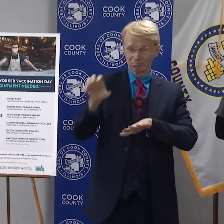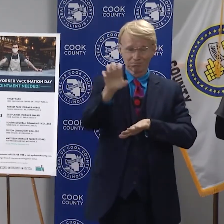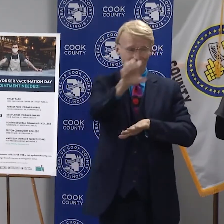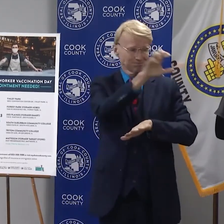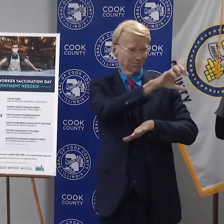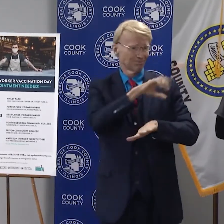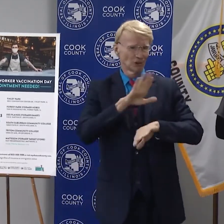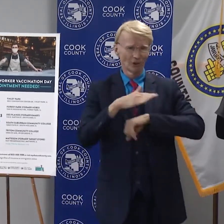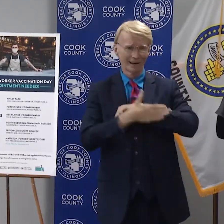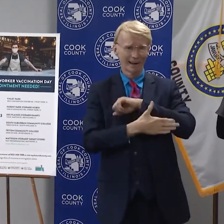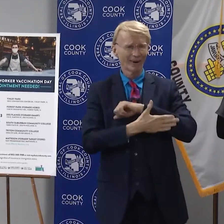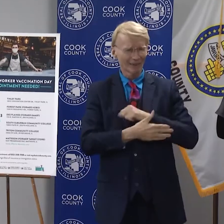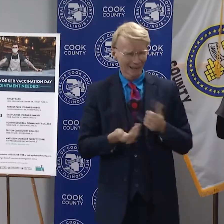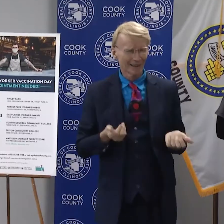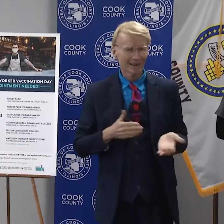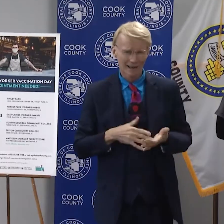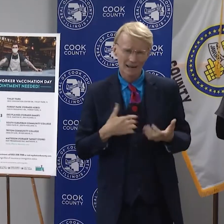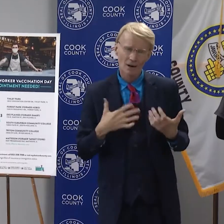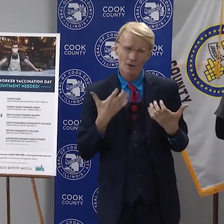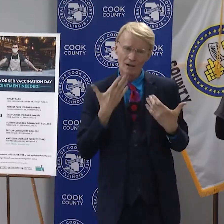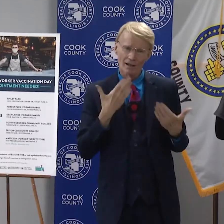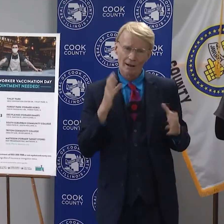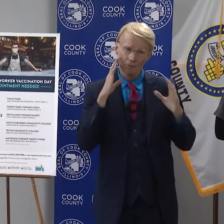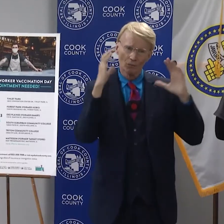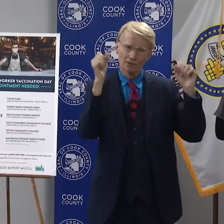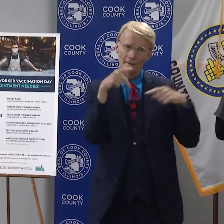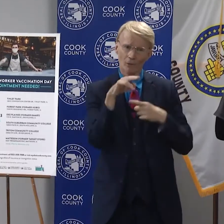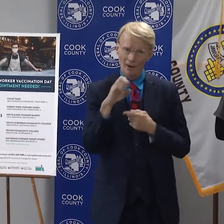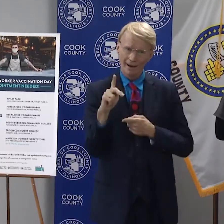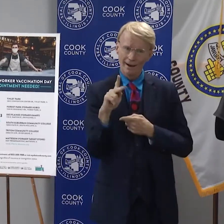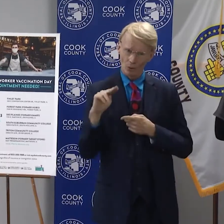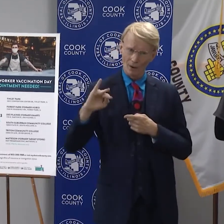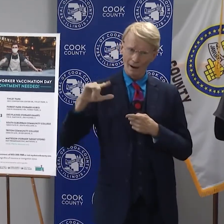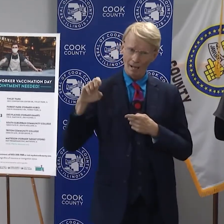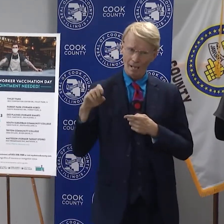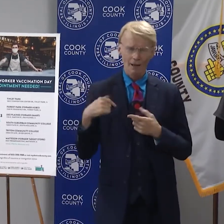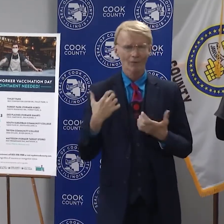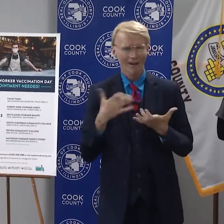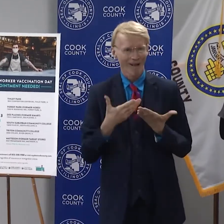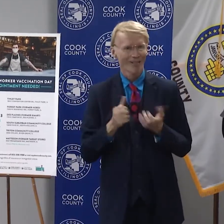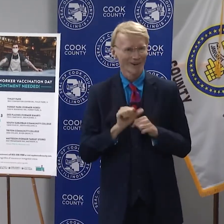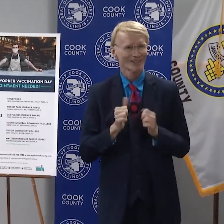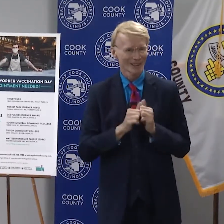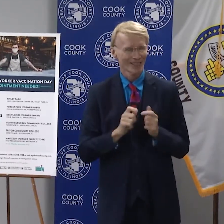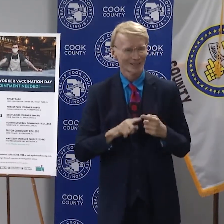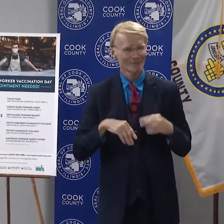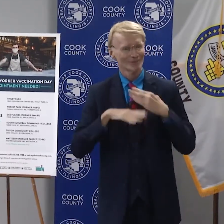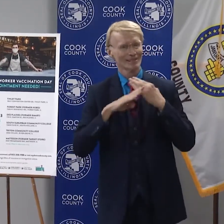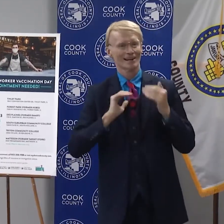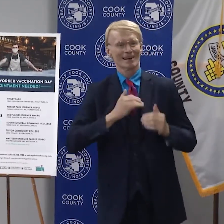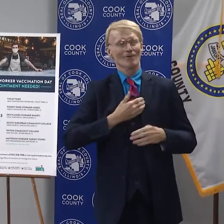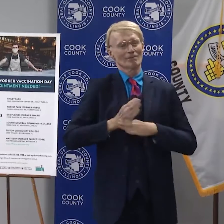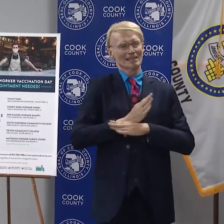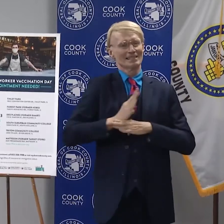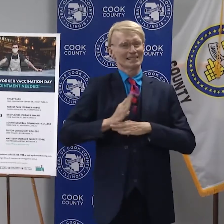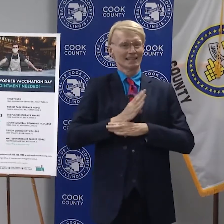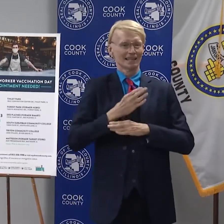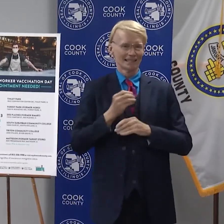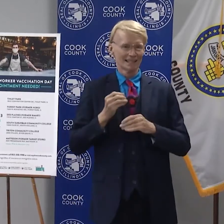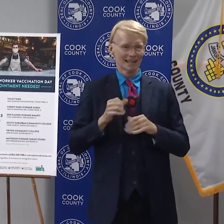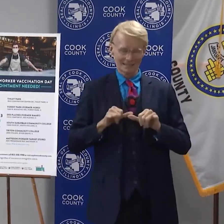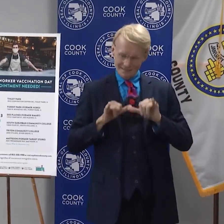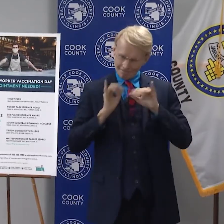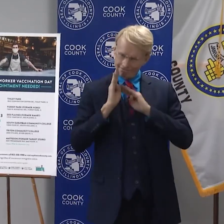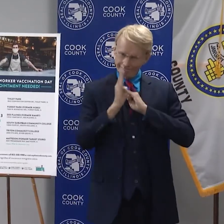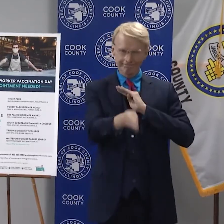the county. Again, I want to thank President Preckwinkle. Let's all work together to protect our businesses and communities and stay on a